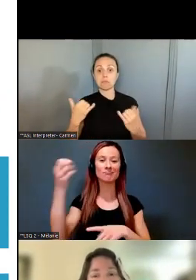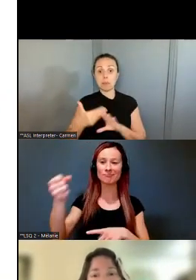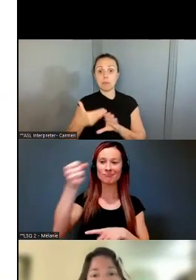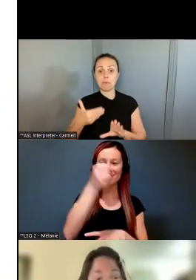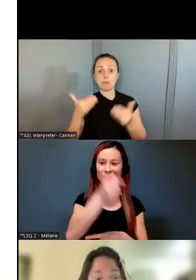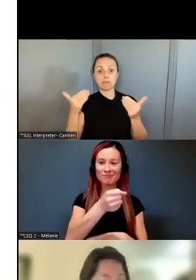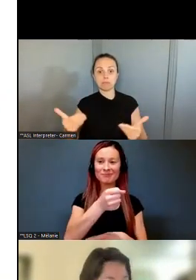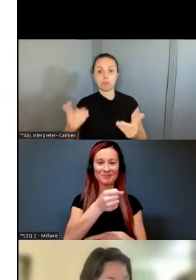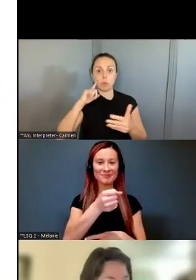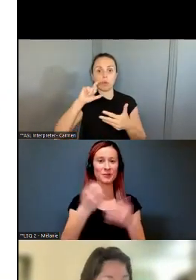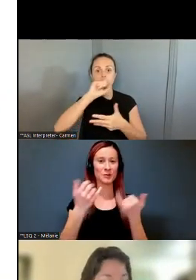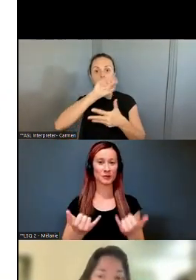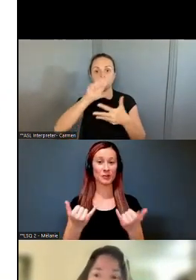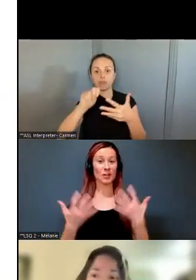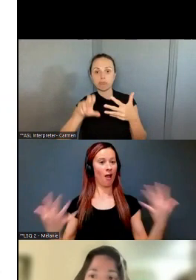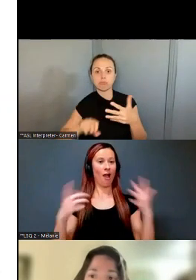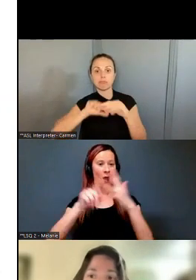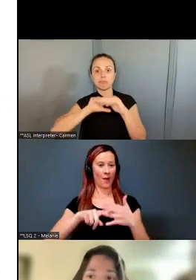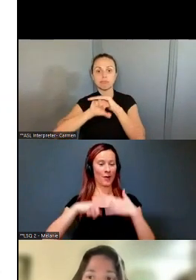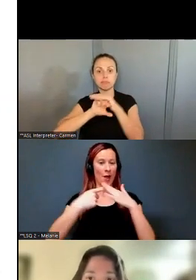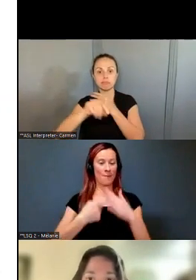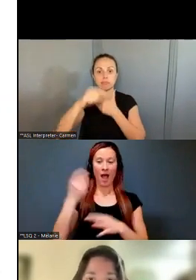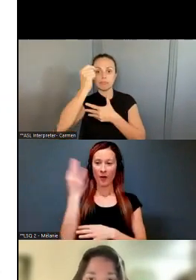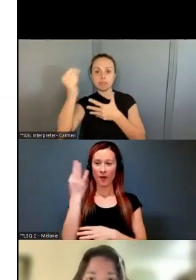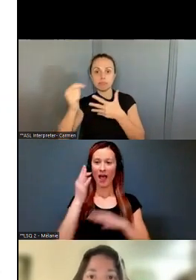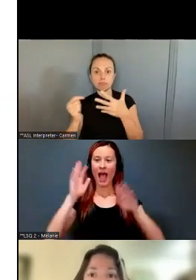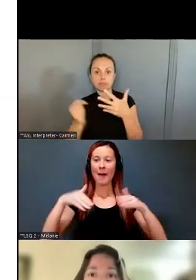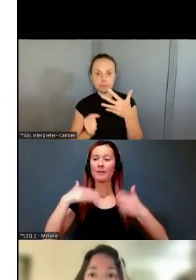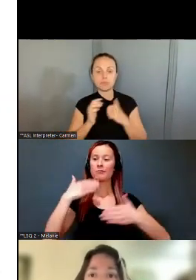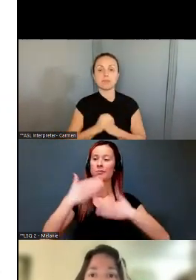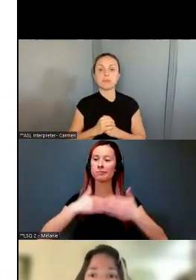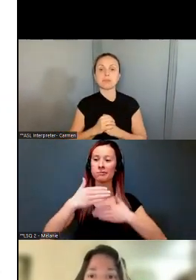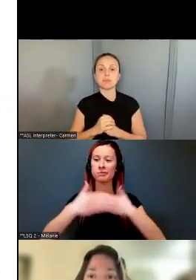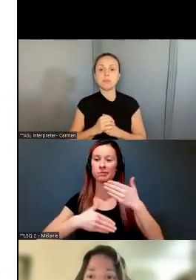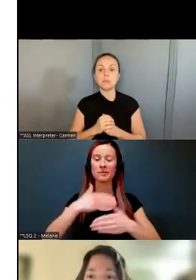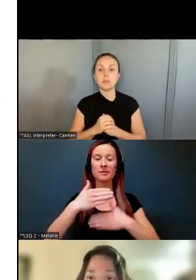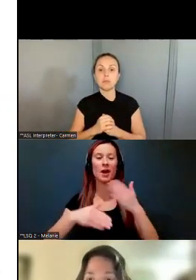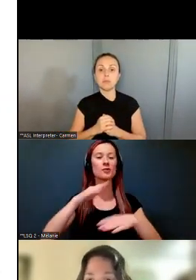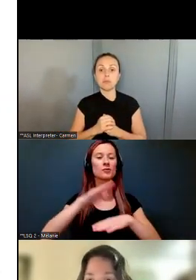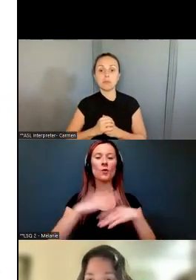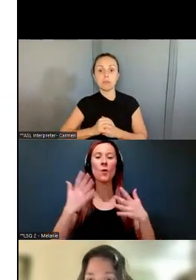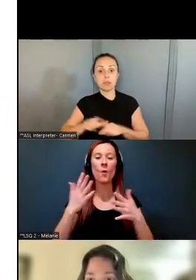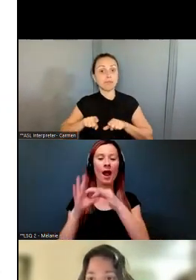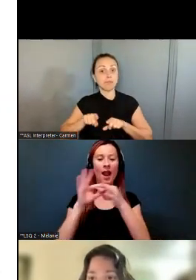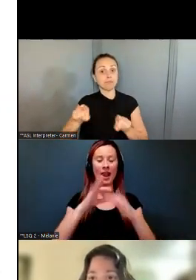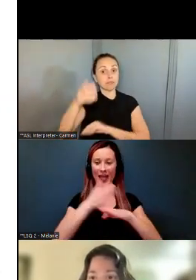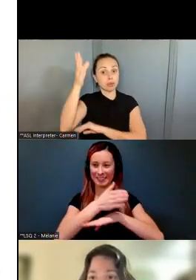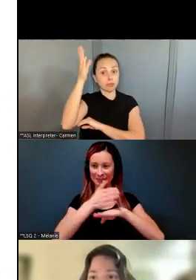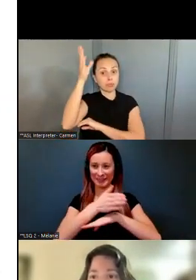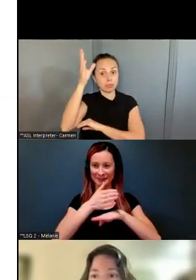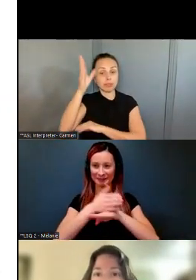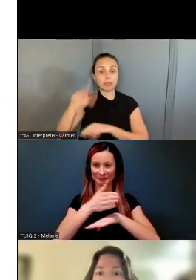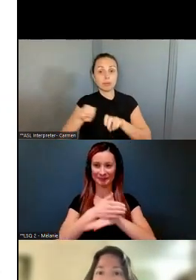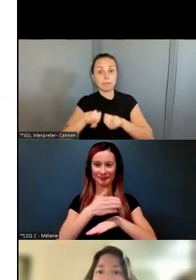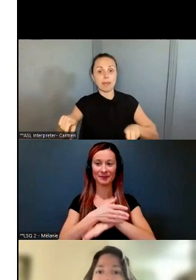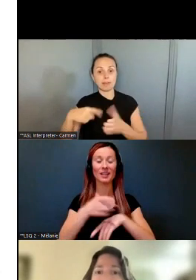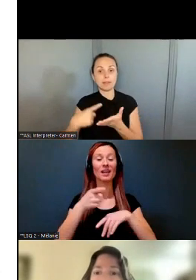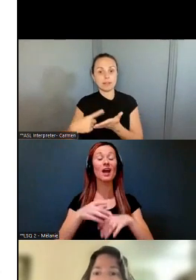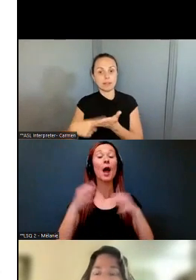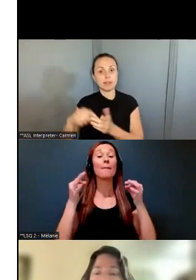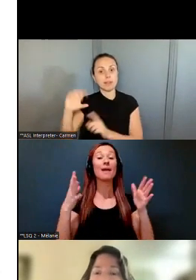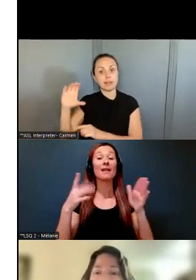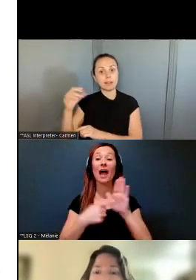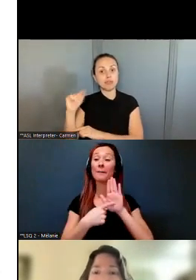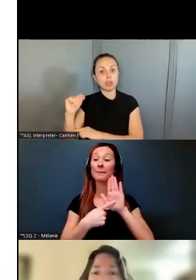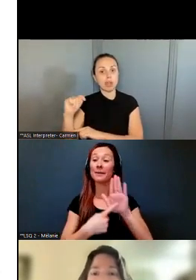go over through some accessibility components. Note that during the presentations and panel discussions, we'll have